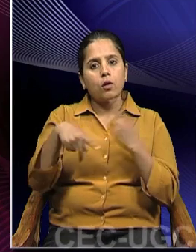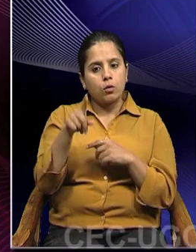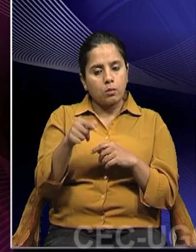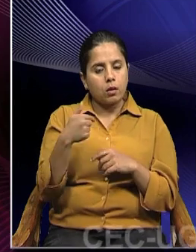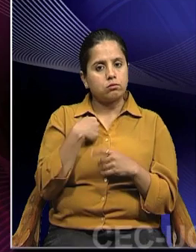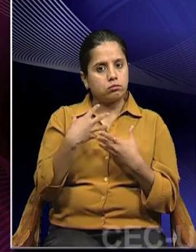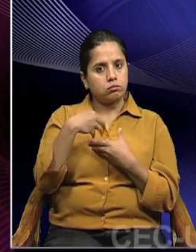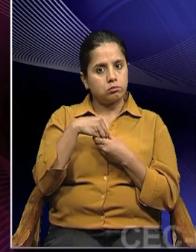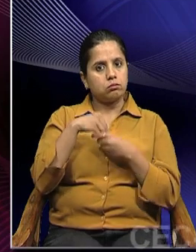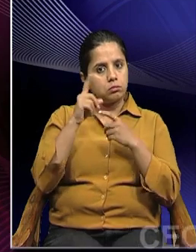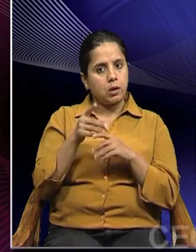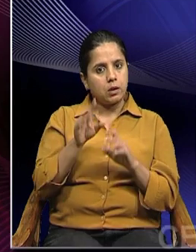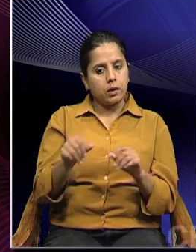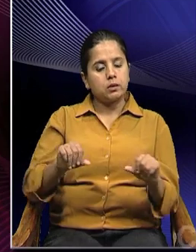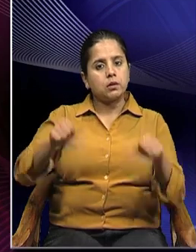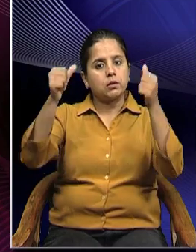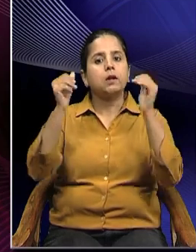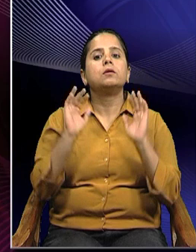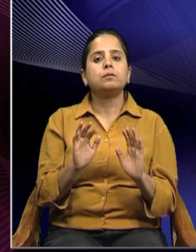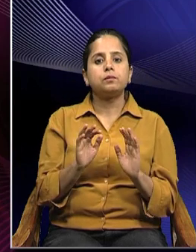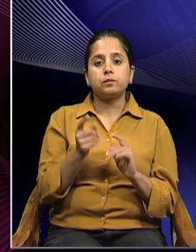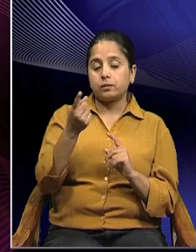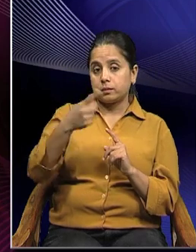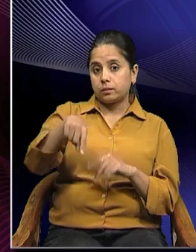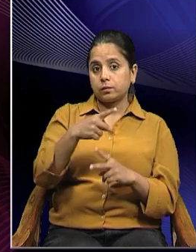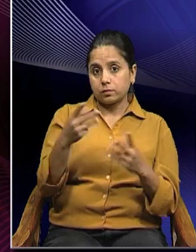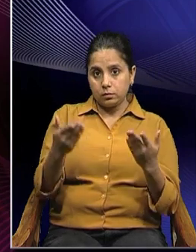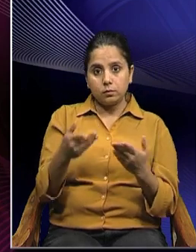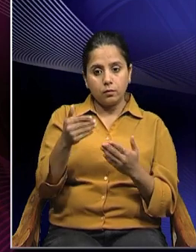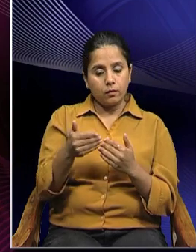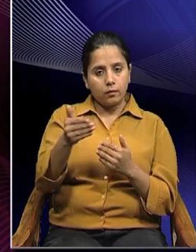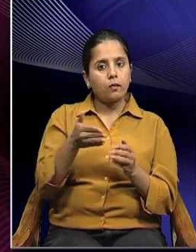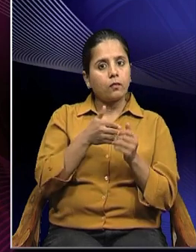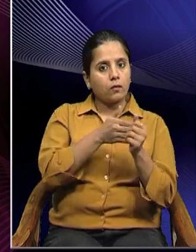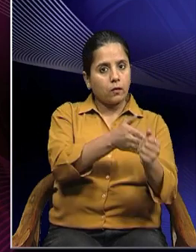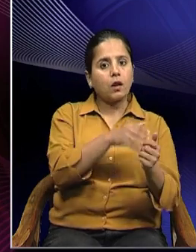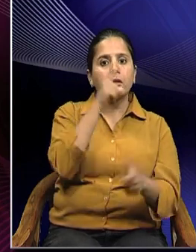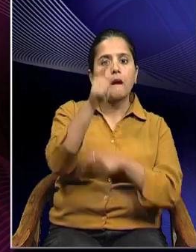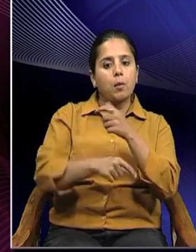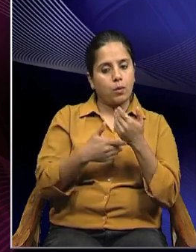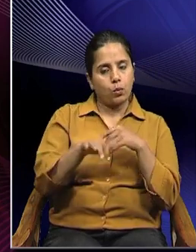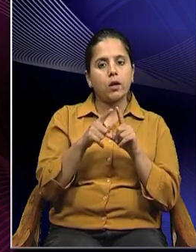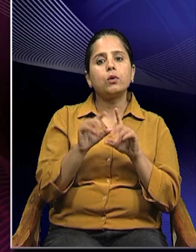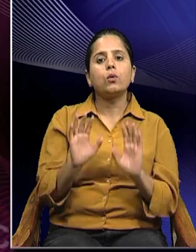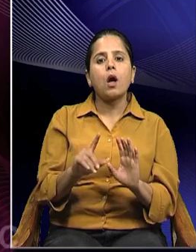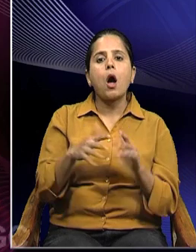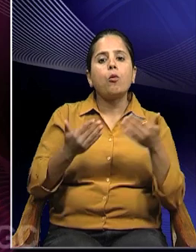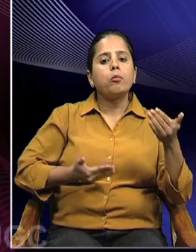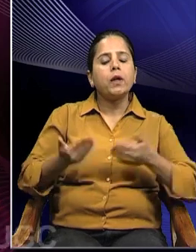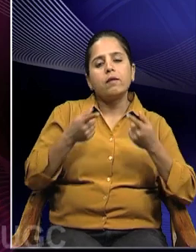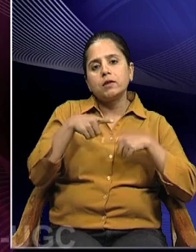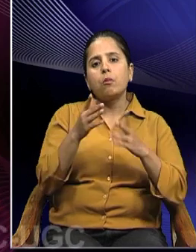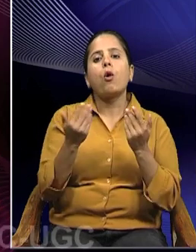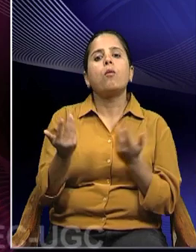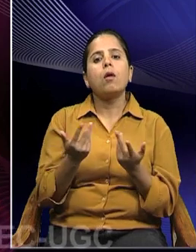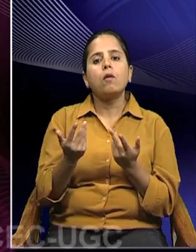possess in order to ensure success? Since you are going to lead a company, how to behave yourself,